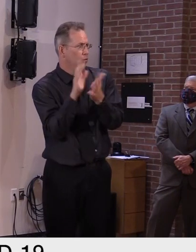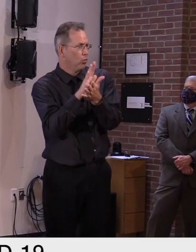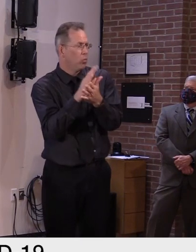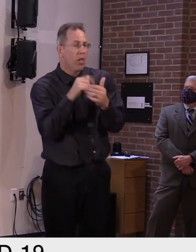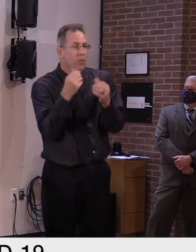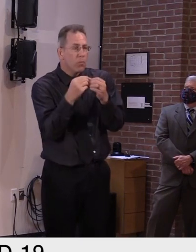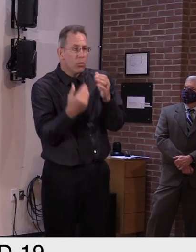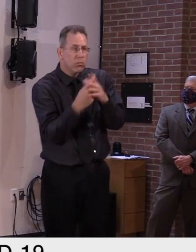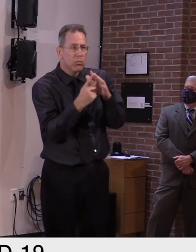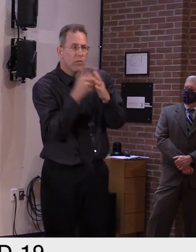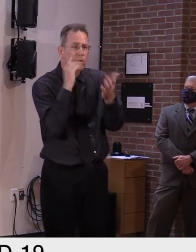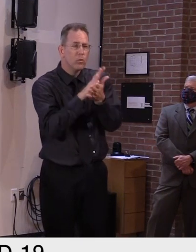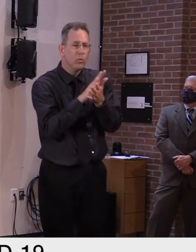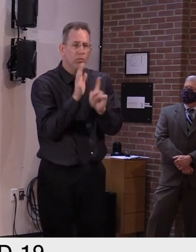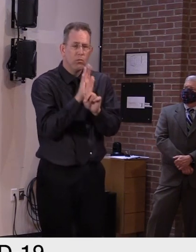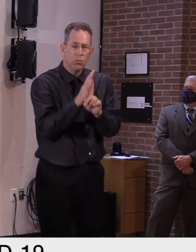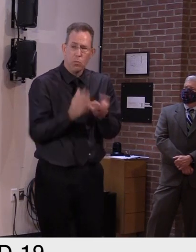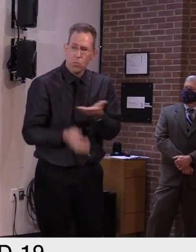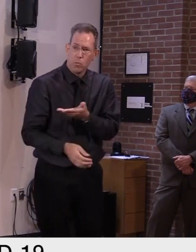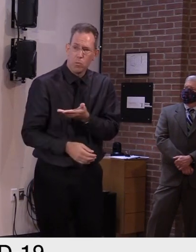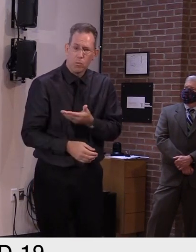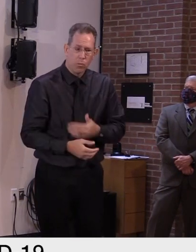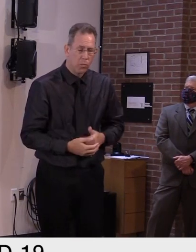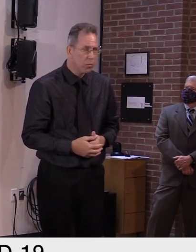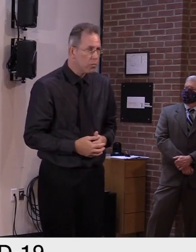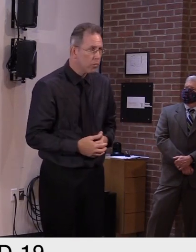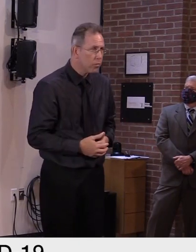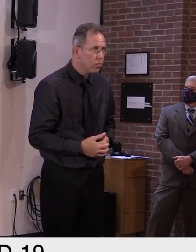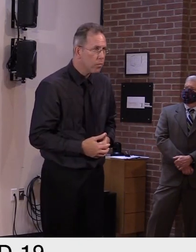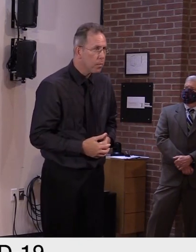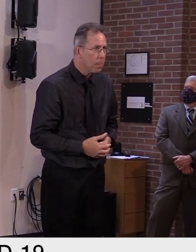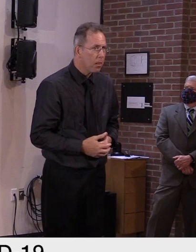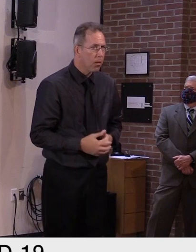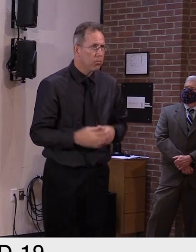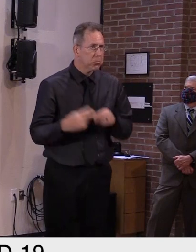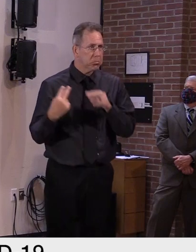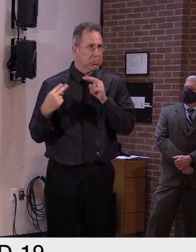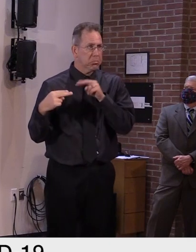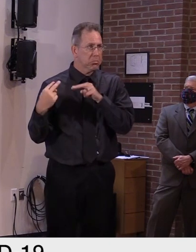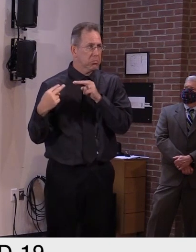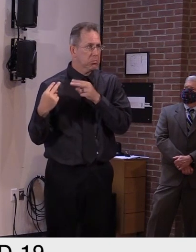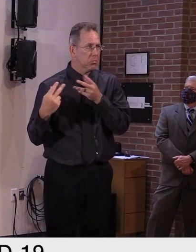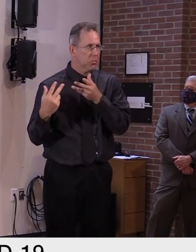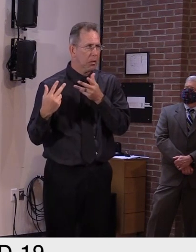We're searching that out. We don't believe so, but.